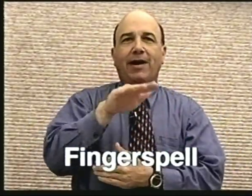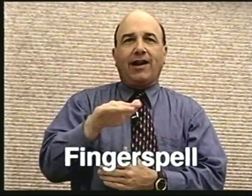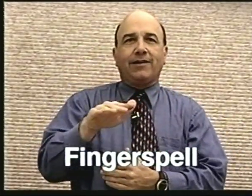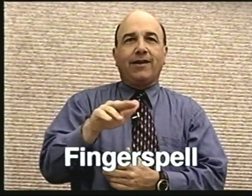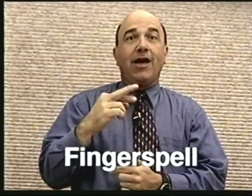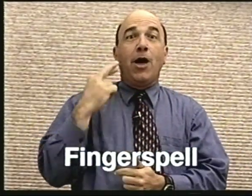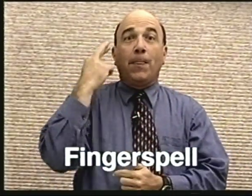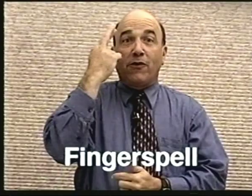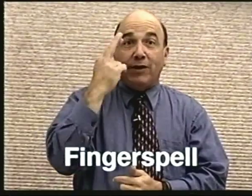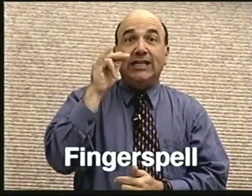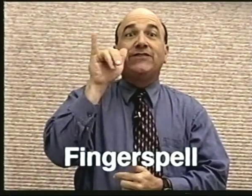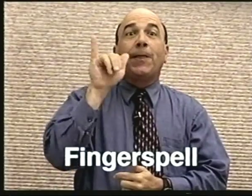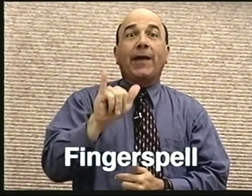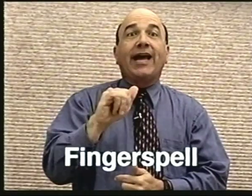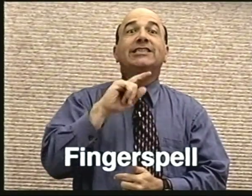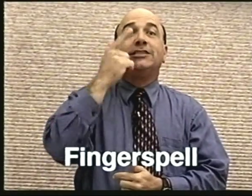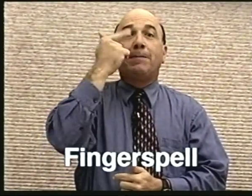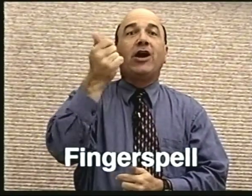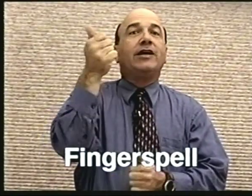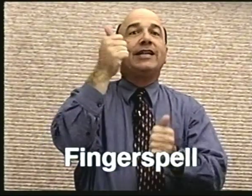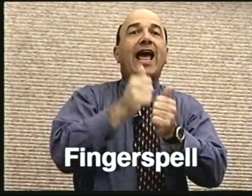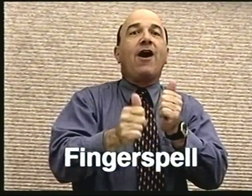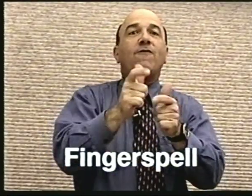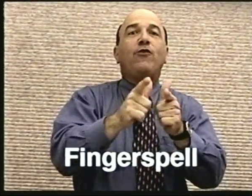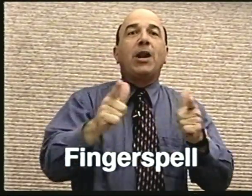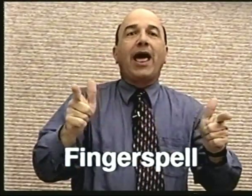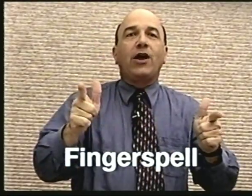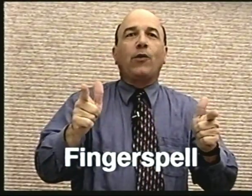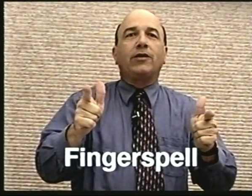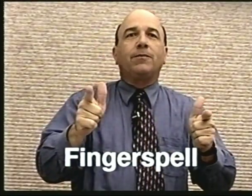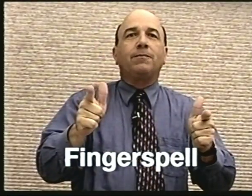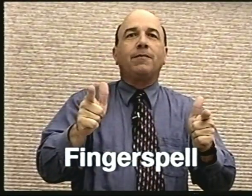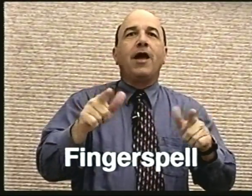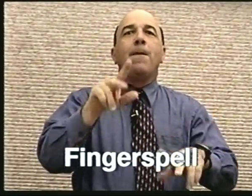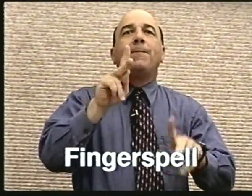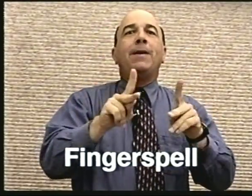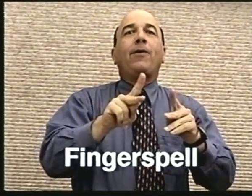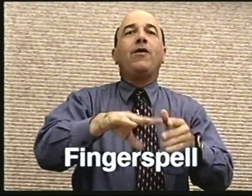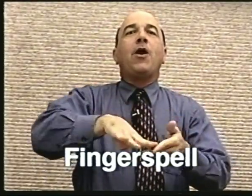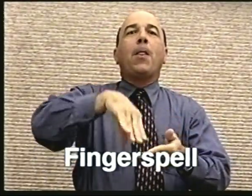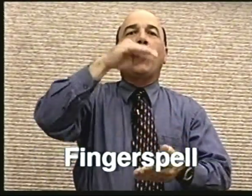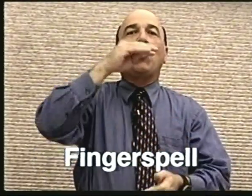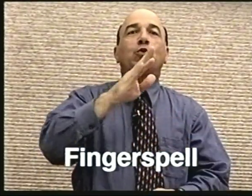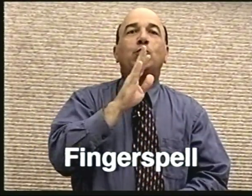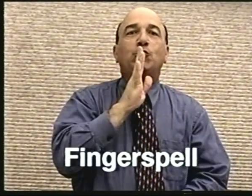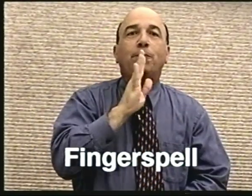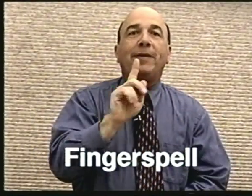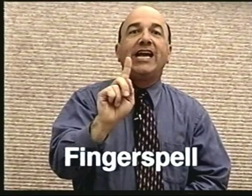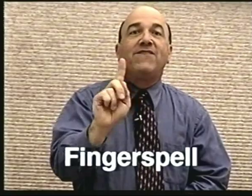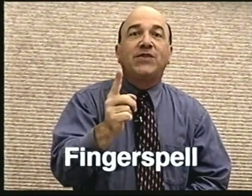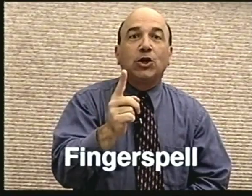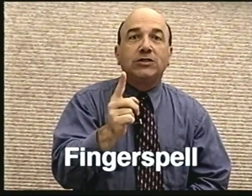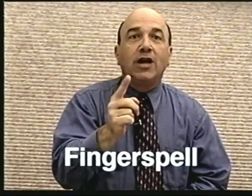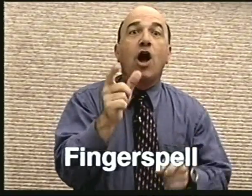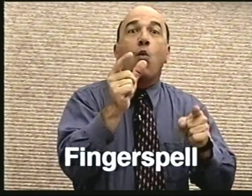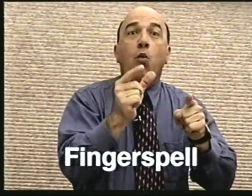fingerspelling. The reason that is because in every language, people learn to speak first